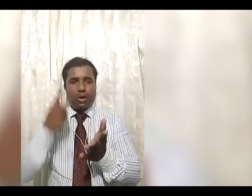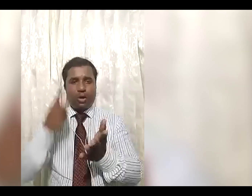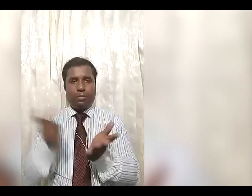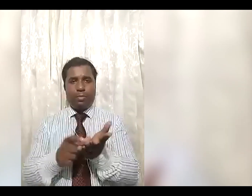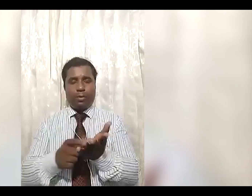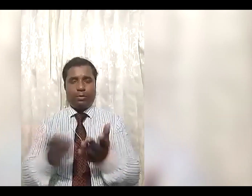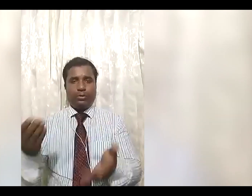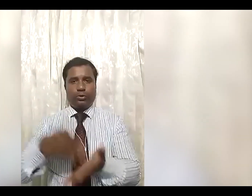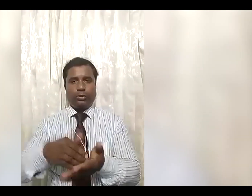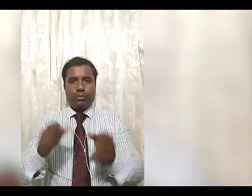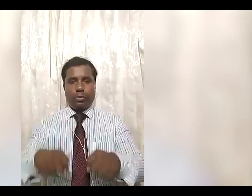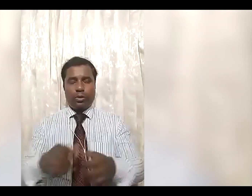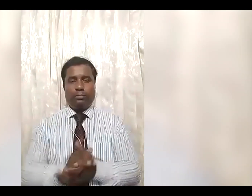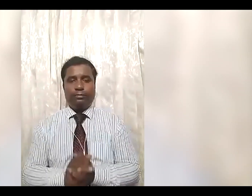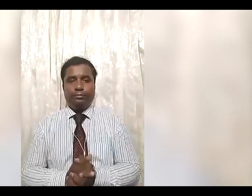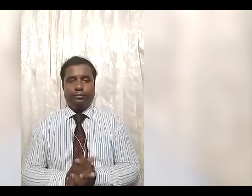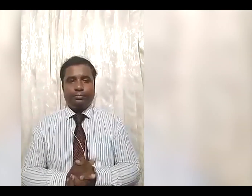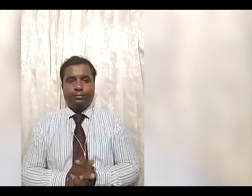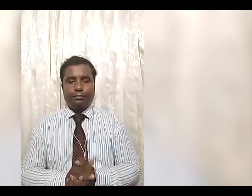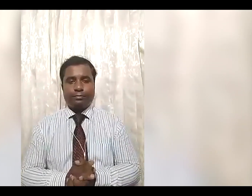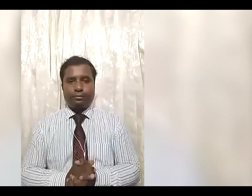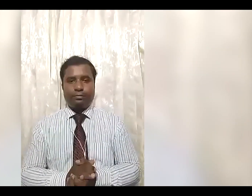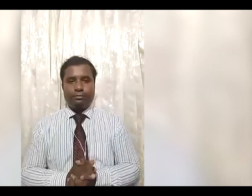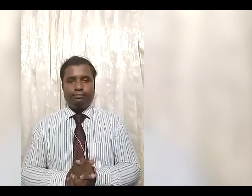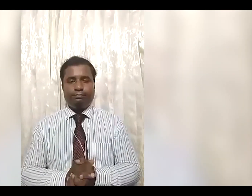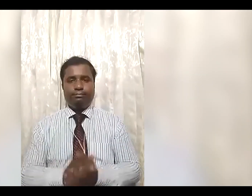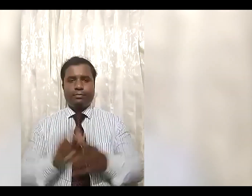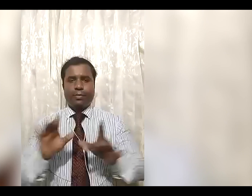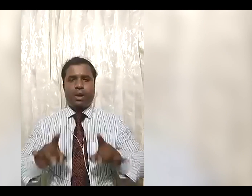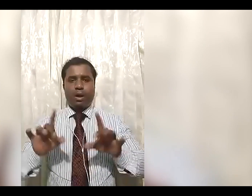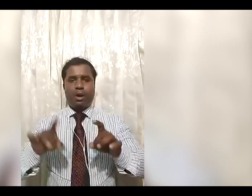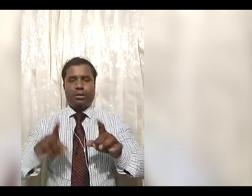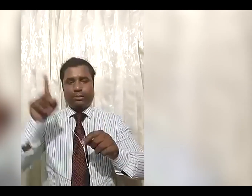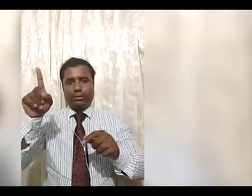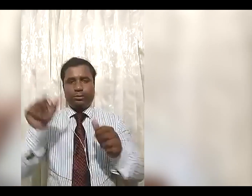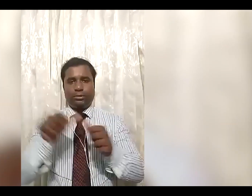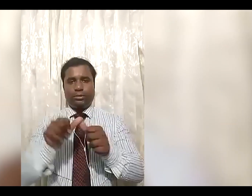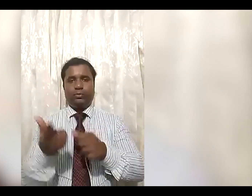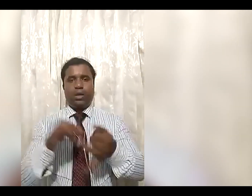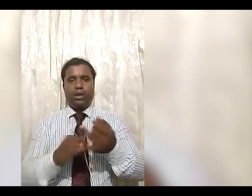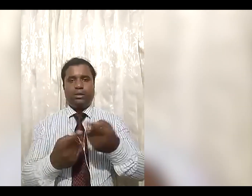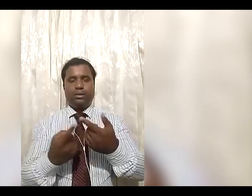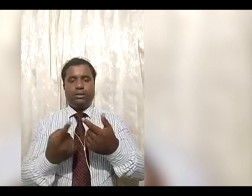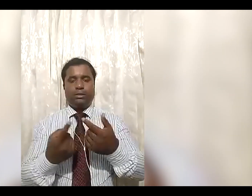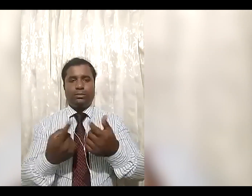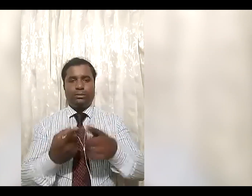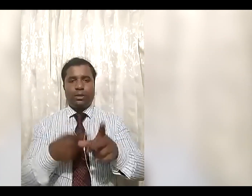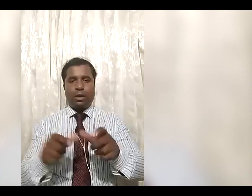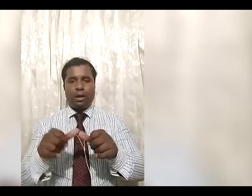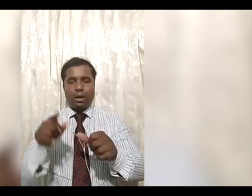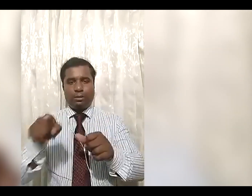COVID. Australia, for example, has also done something similar. In Australia, voting is actually